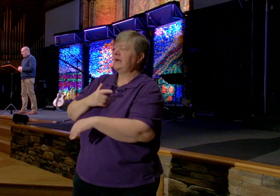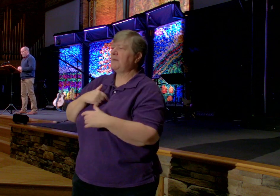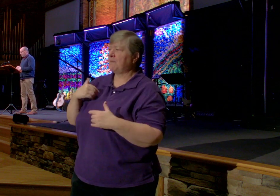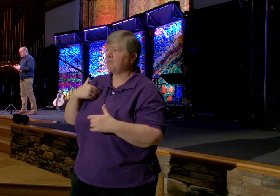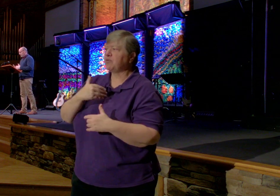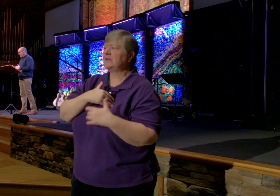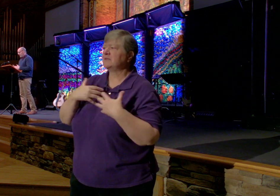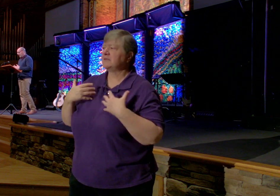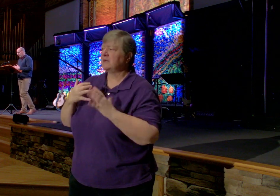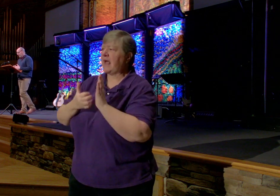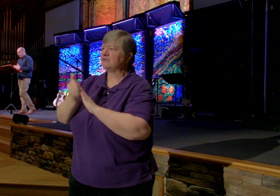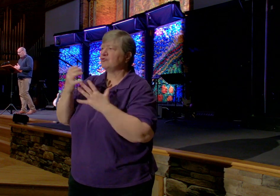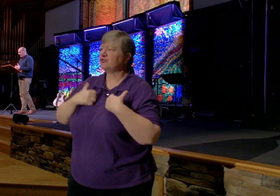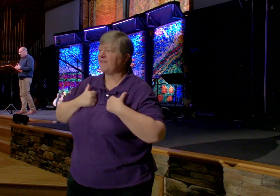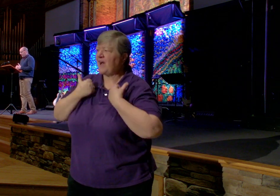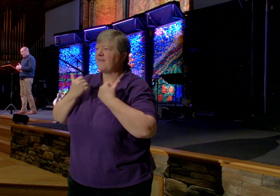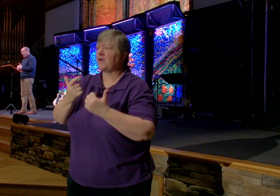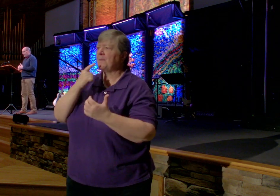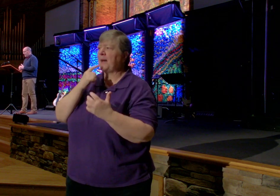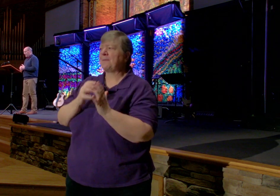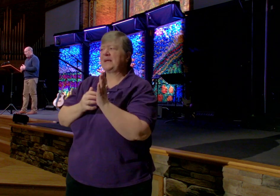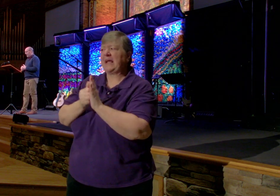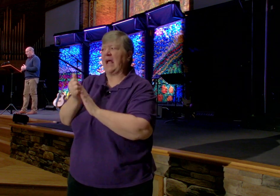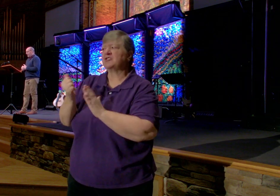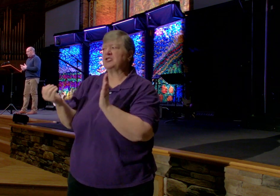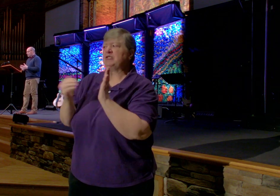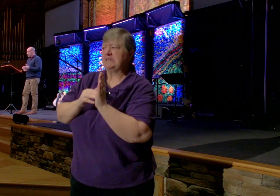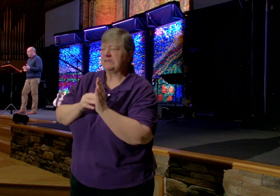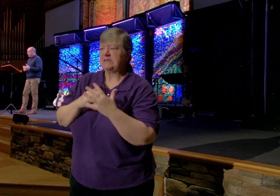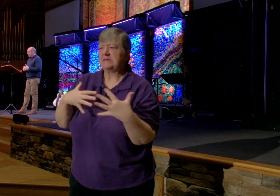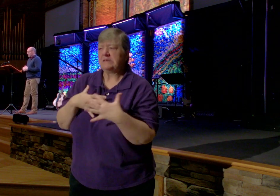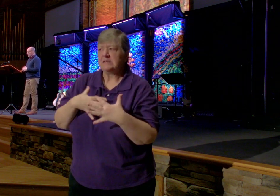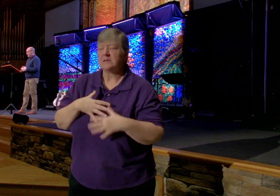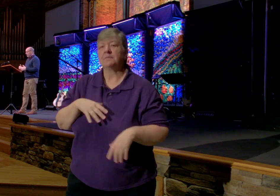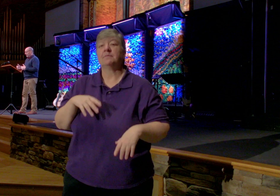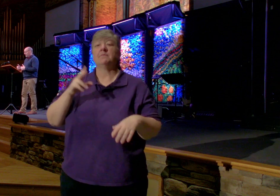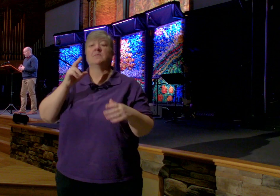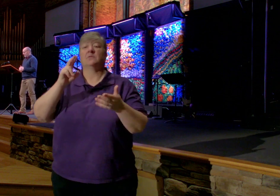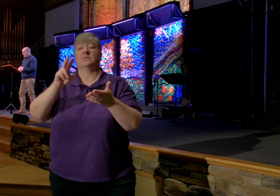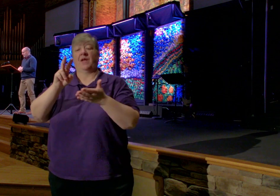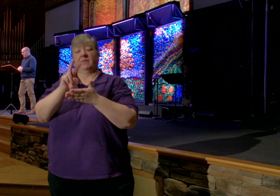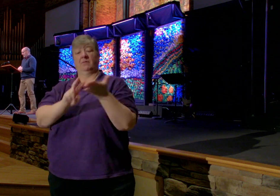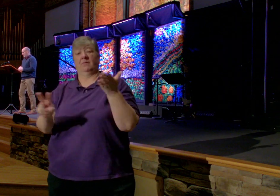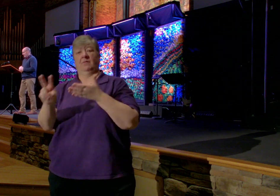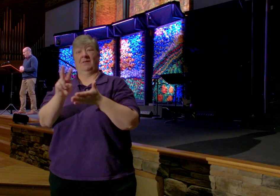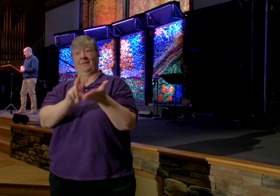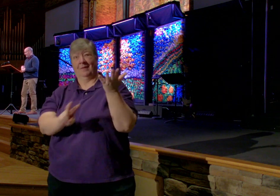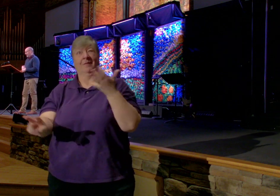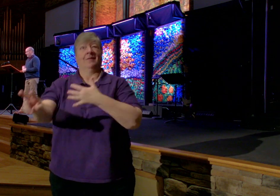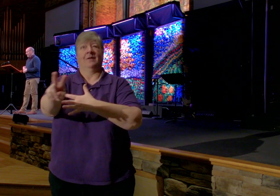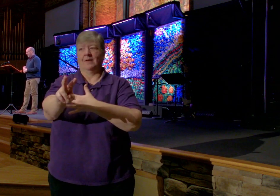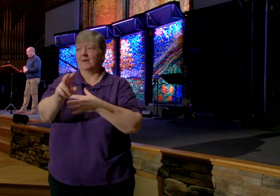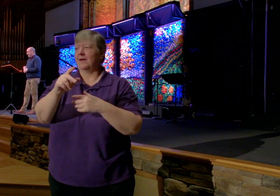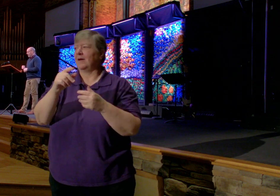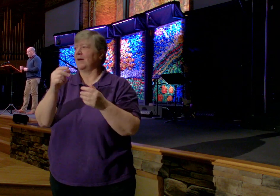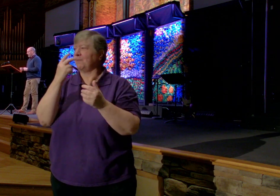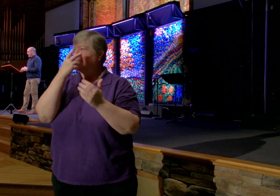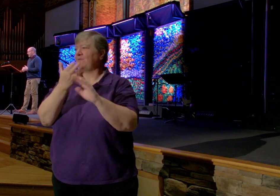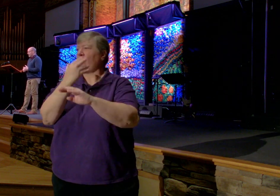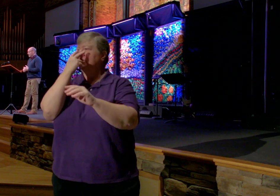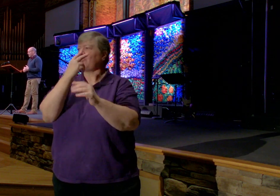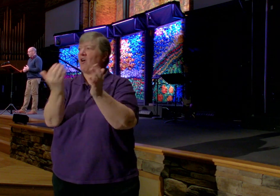breast cancer survivor. She is afraid that the cancer might have come back. It was 2 more weeks before I saw Miss Dottie